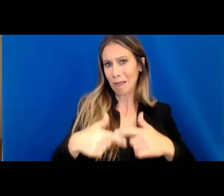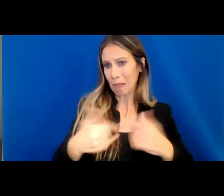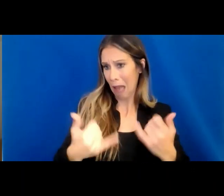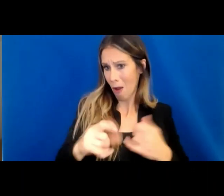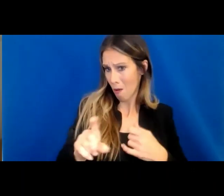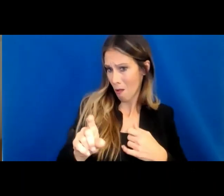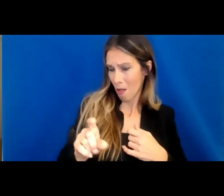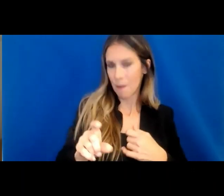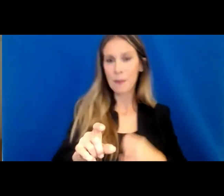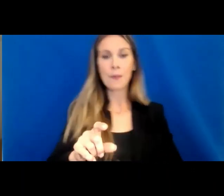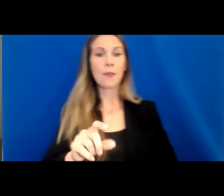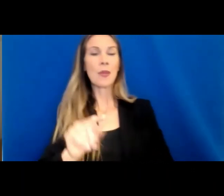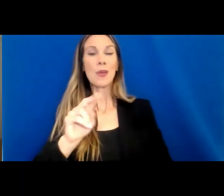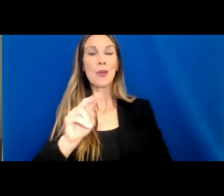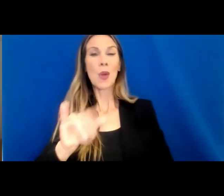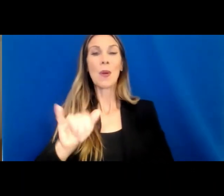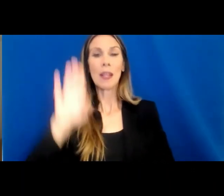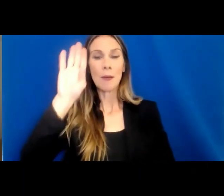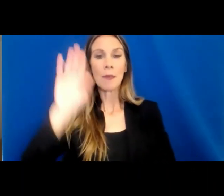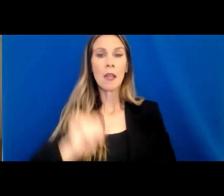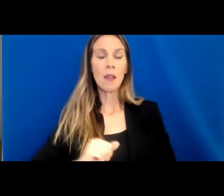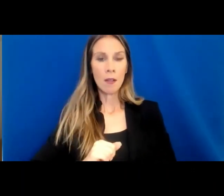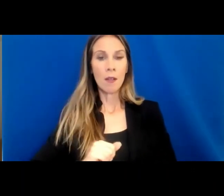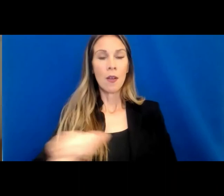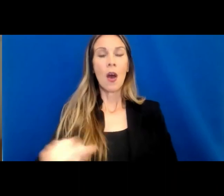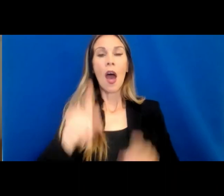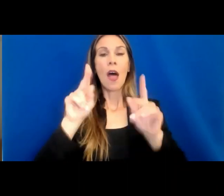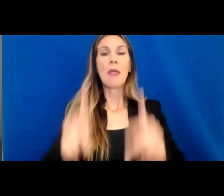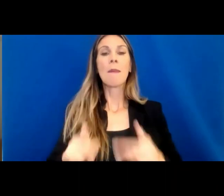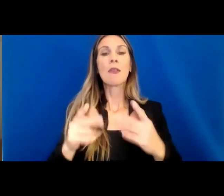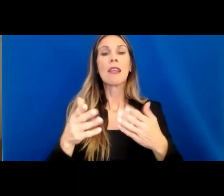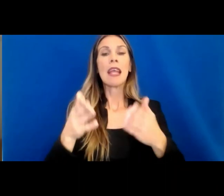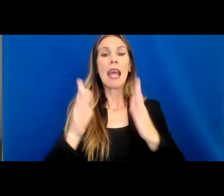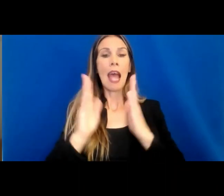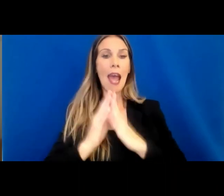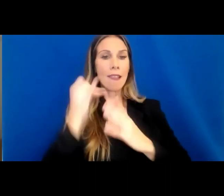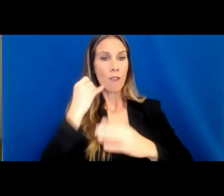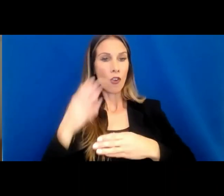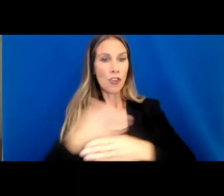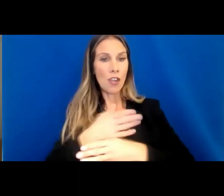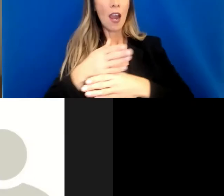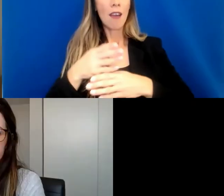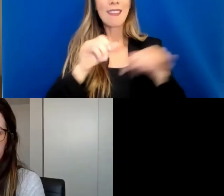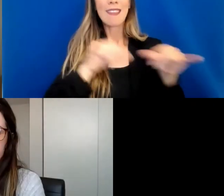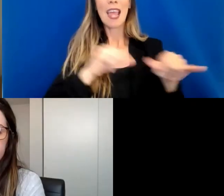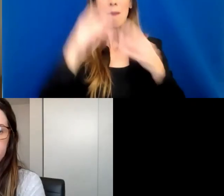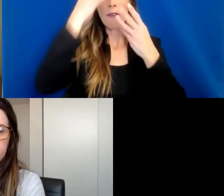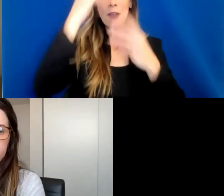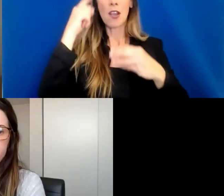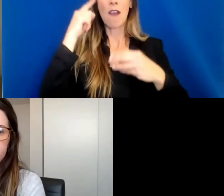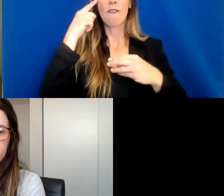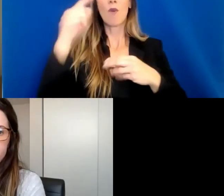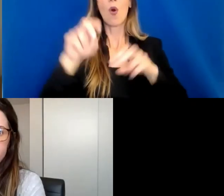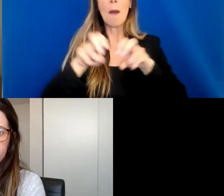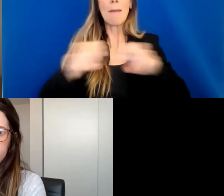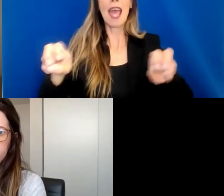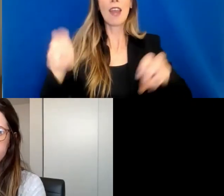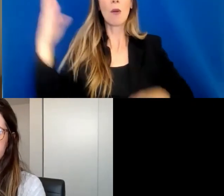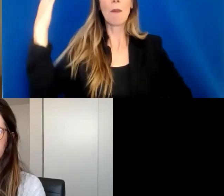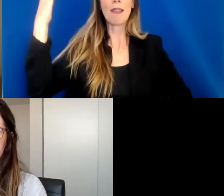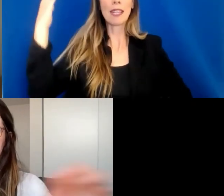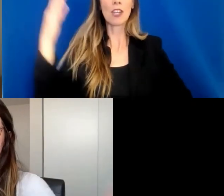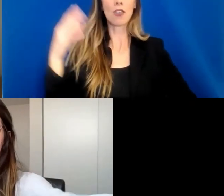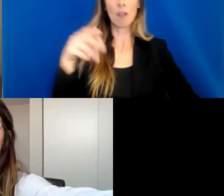Well, someone has asked if you could share similar information for panel presentations. The panel presentation, the